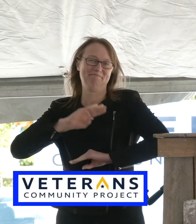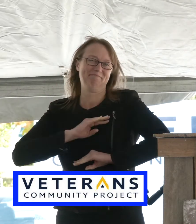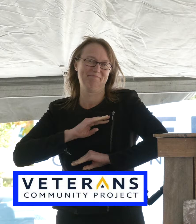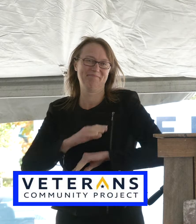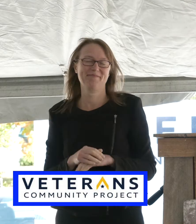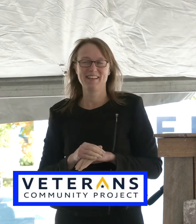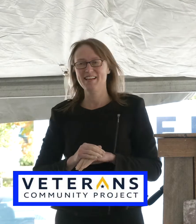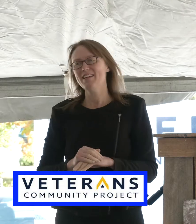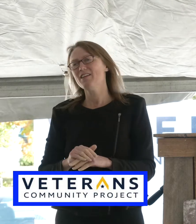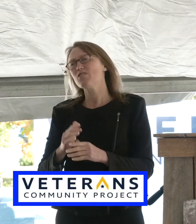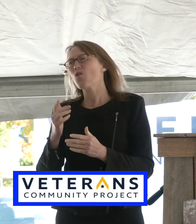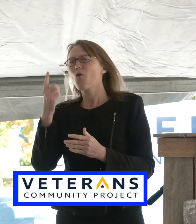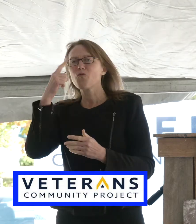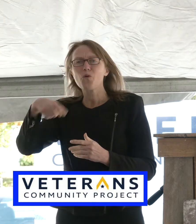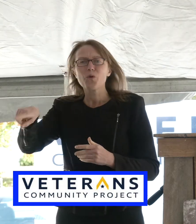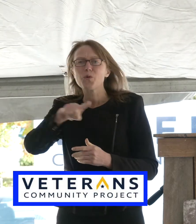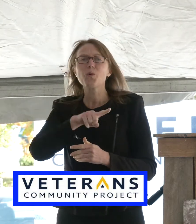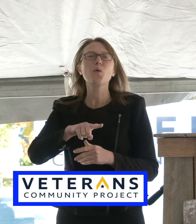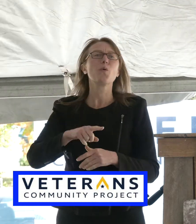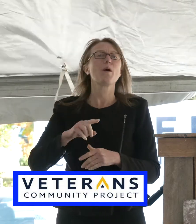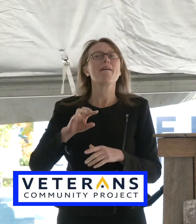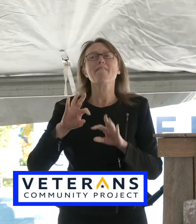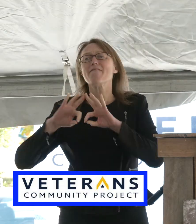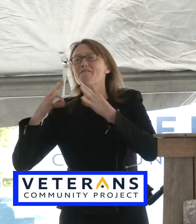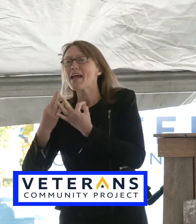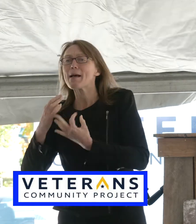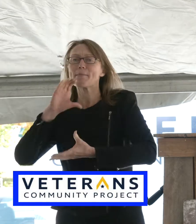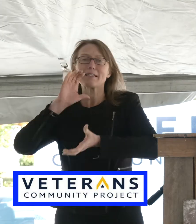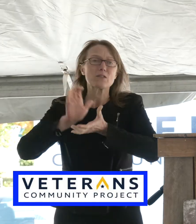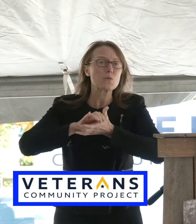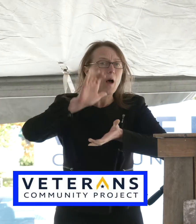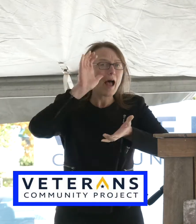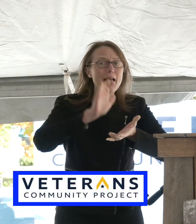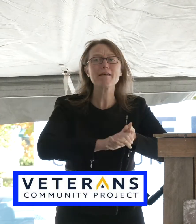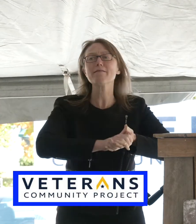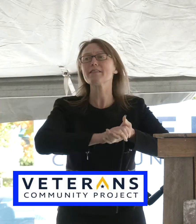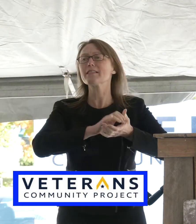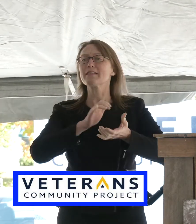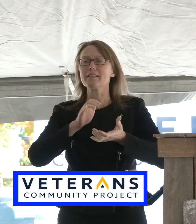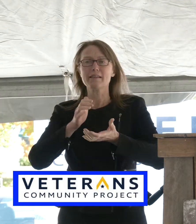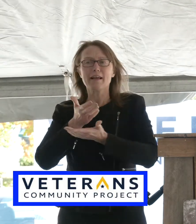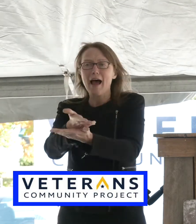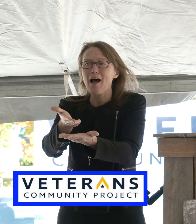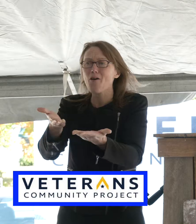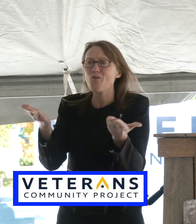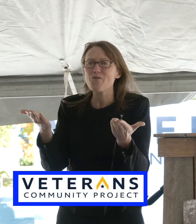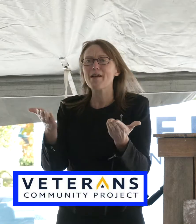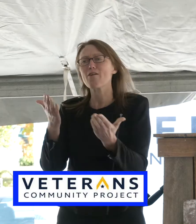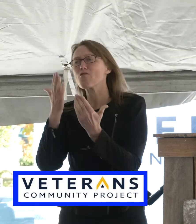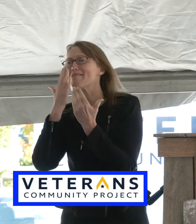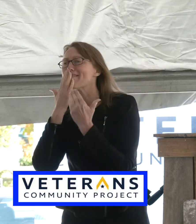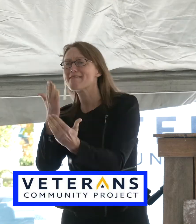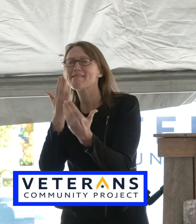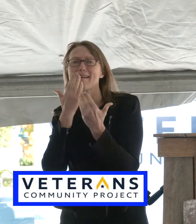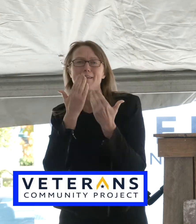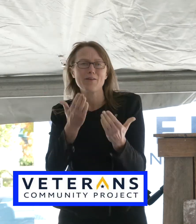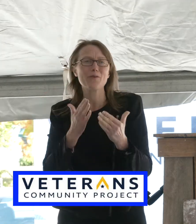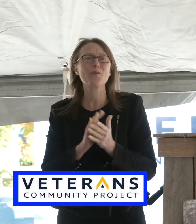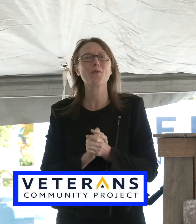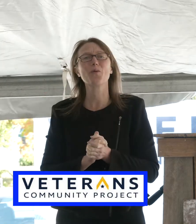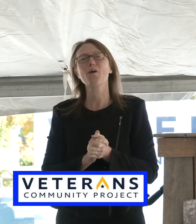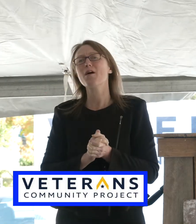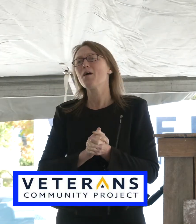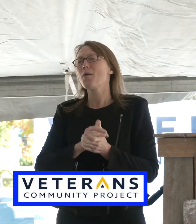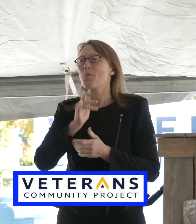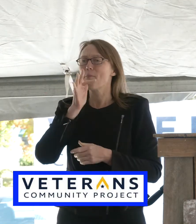family members out there, I thank you for your service. It's just not always us veterans that get credit for that. It's the wives, it's the mothers, it's